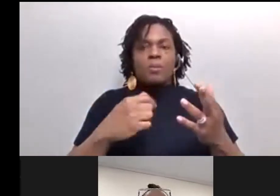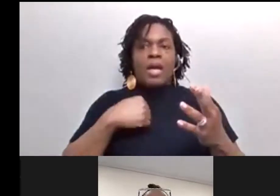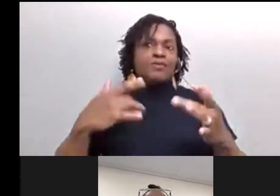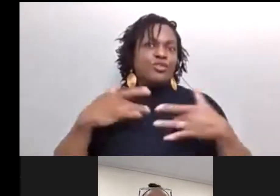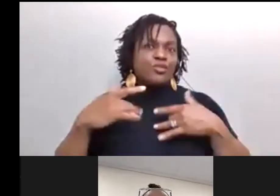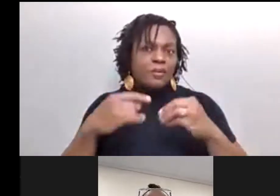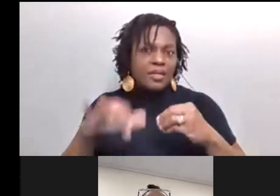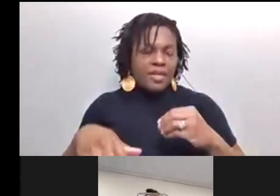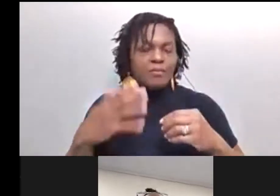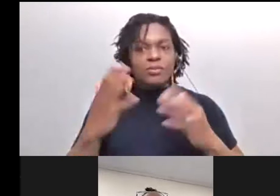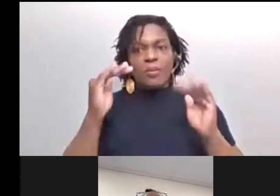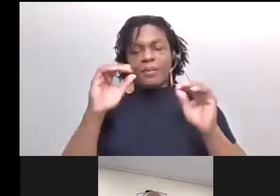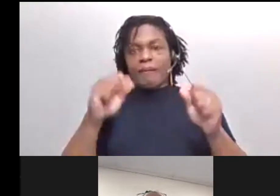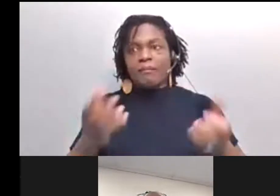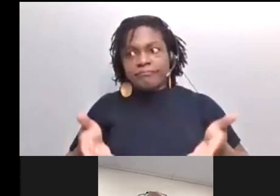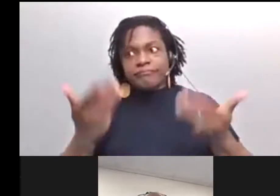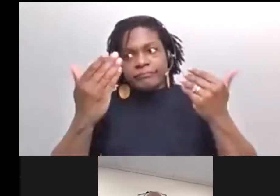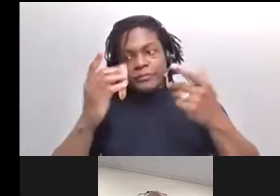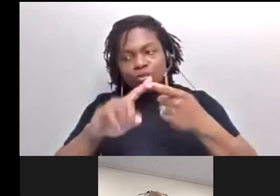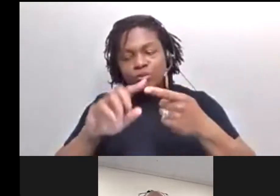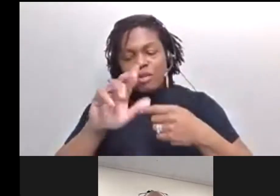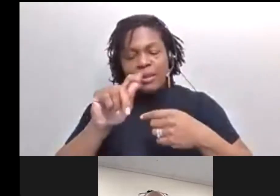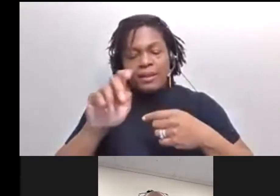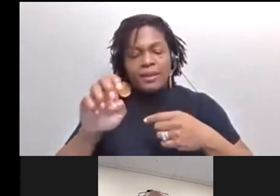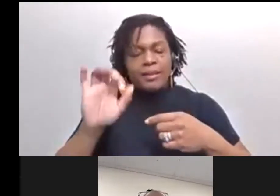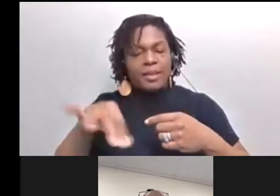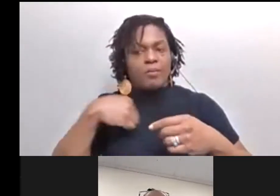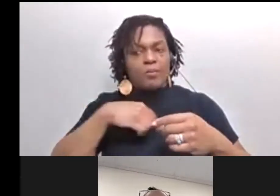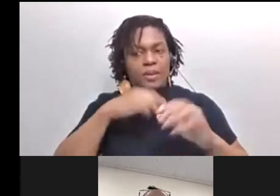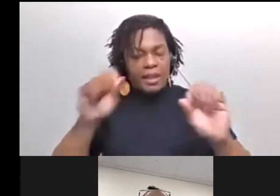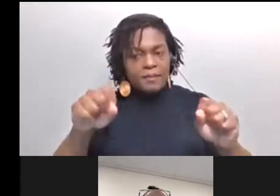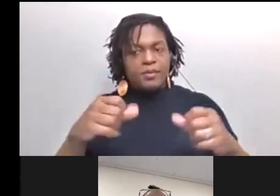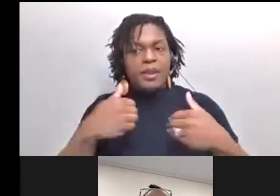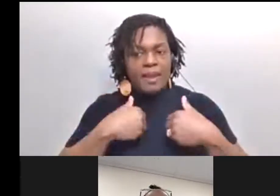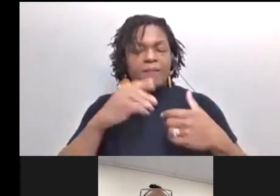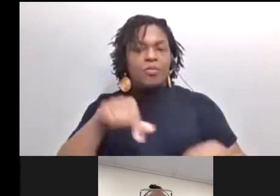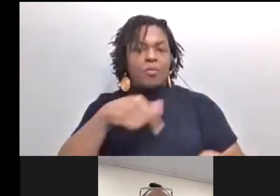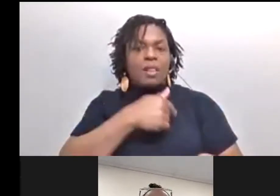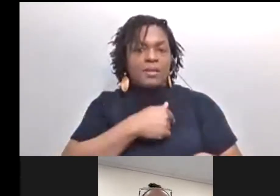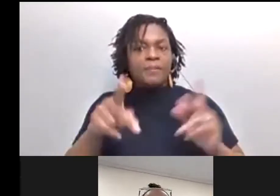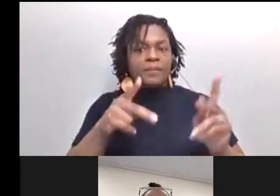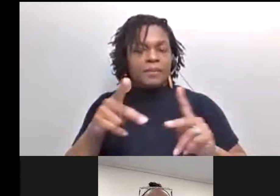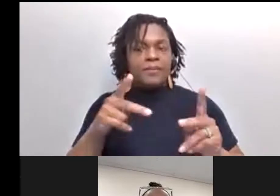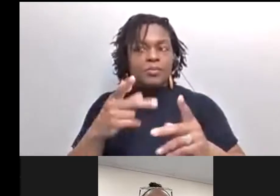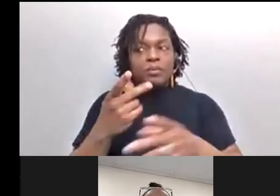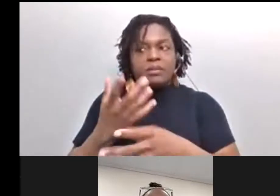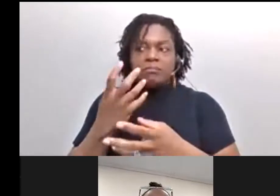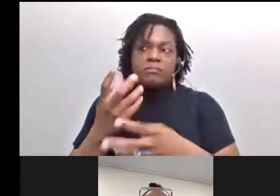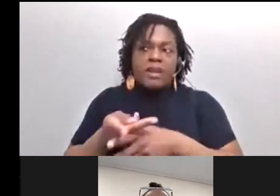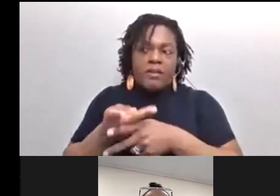this up to a rate where we're able, you know, to have, you know, quality people caring for our loved ones, for